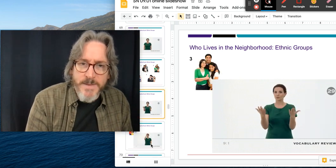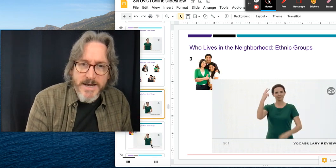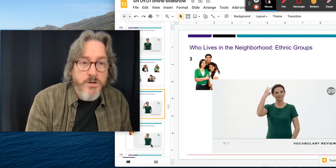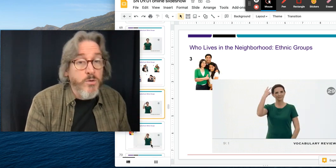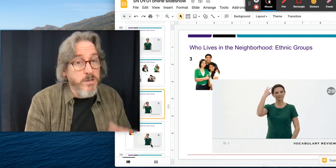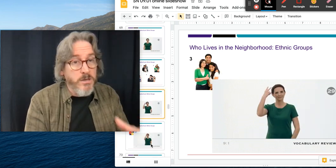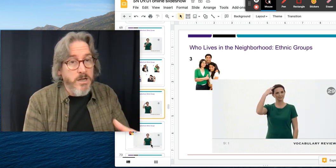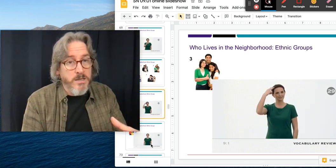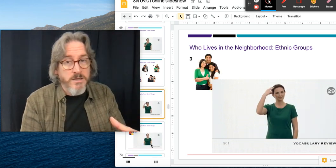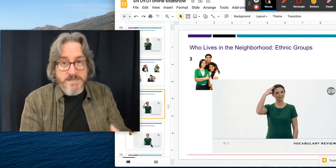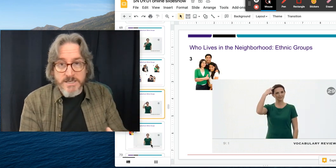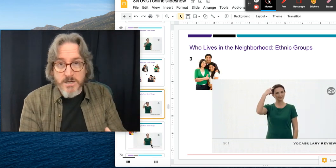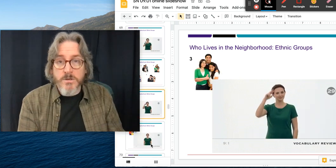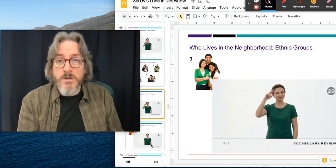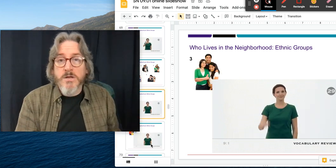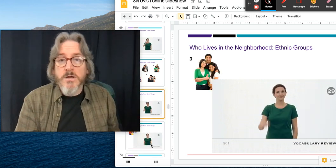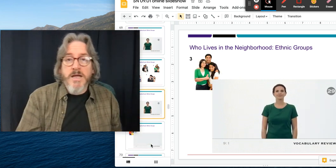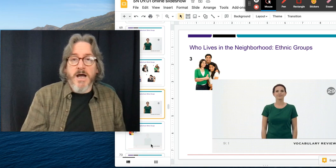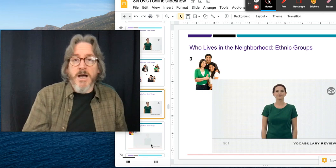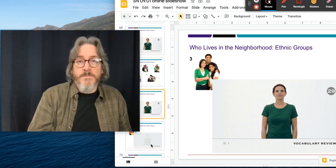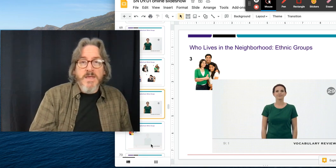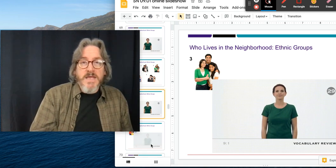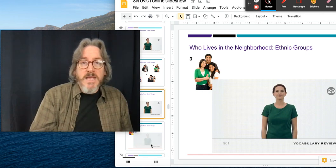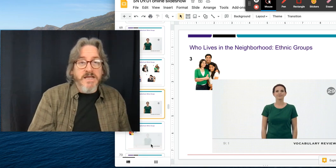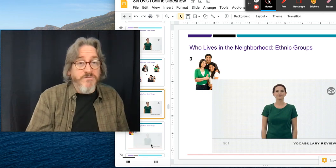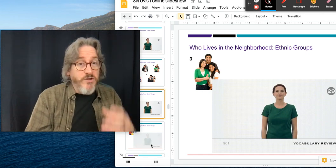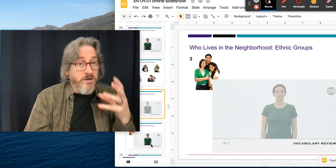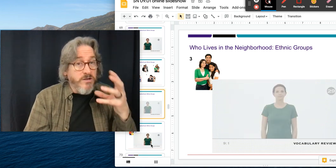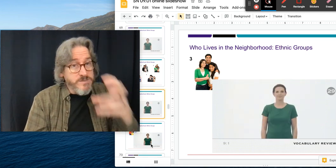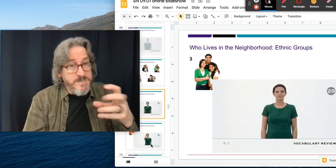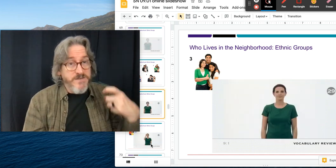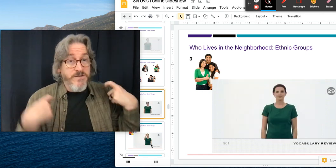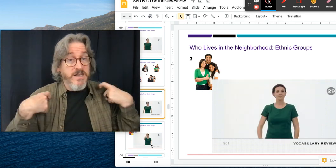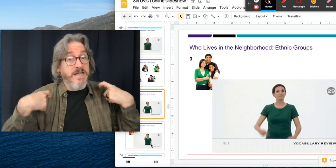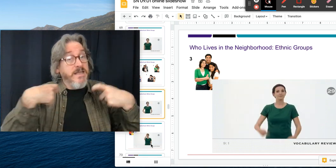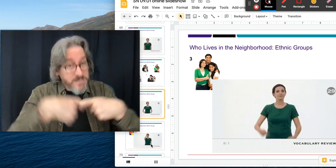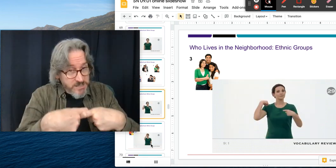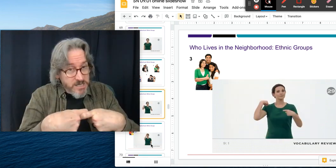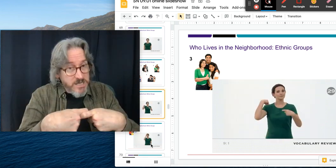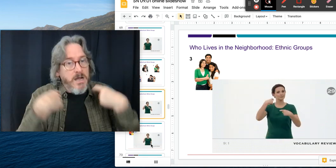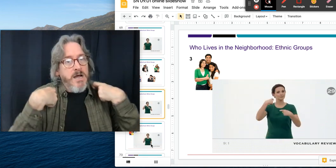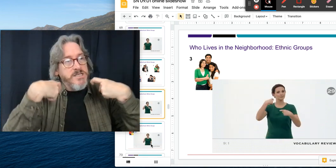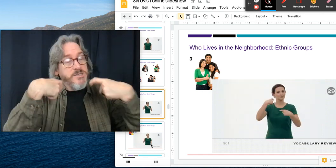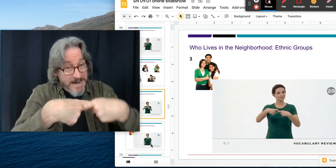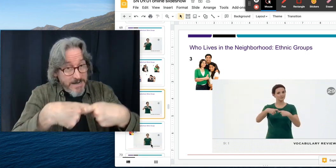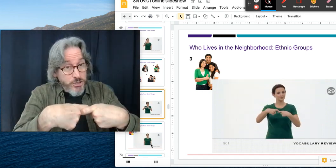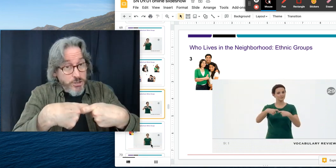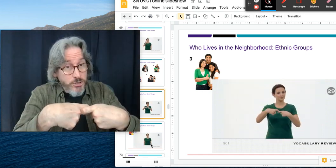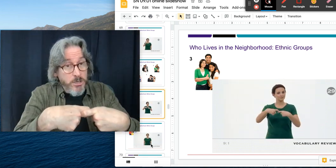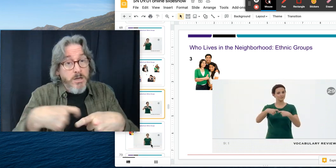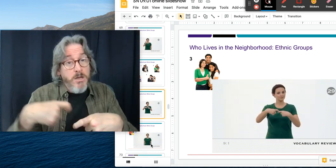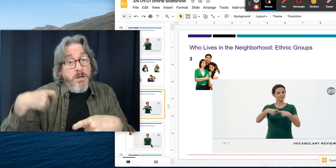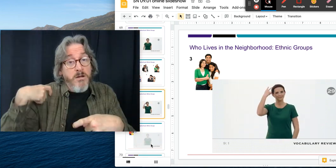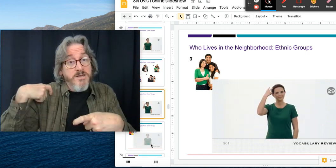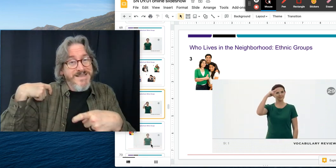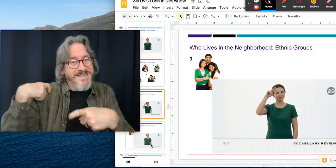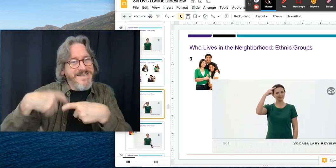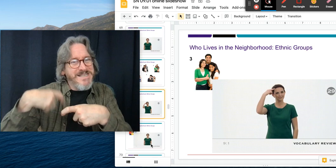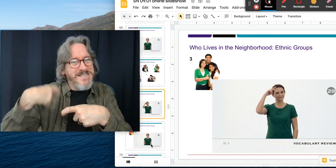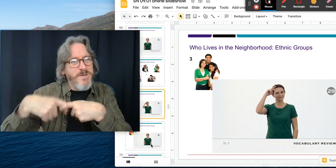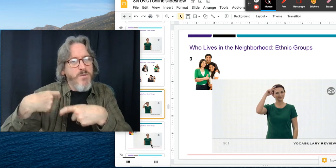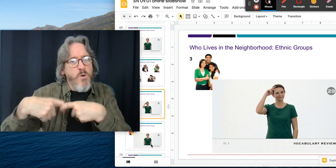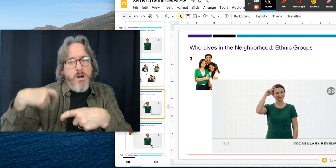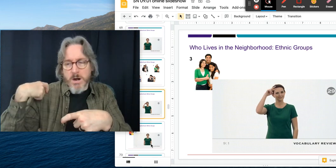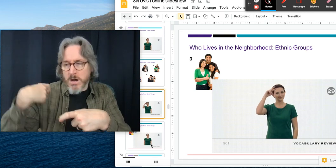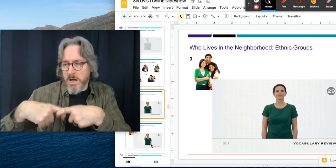is Hispanic or Latino. If they're specific, like Spanish, this